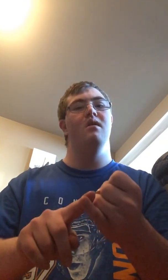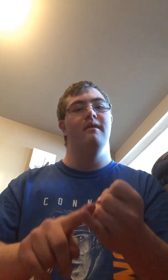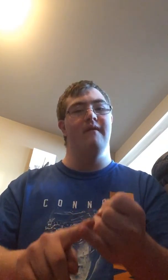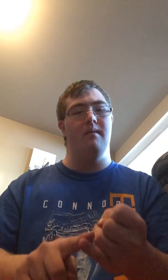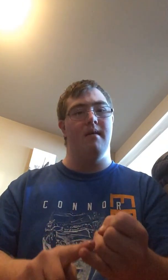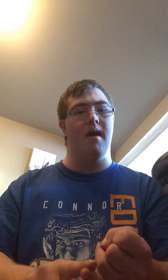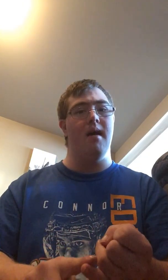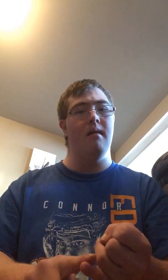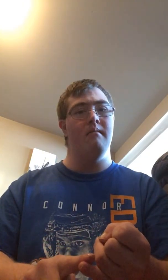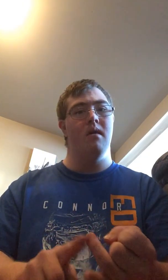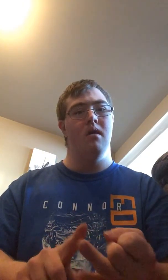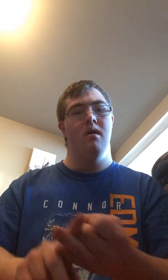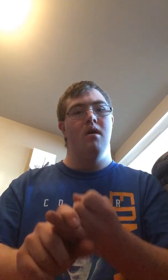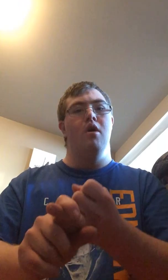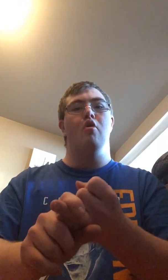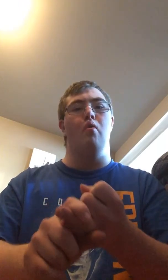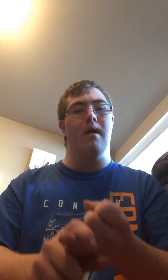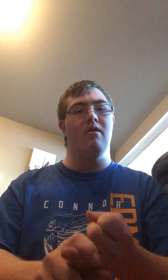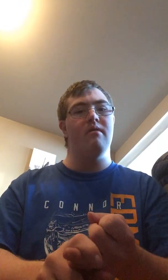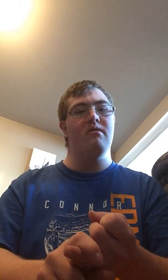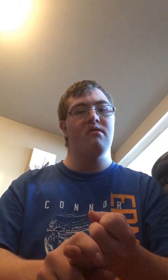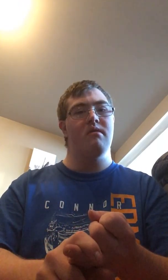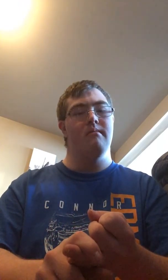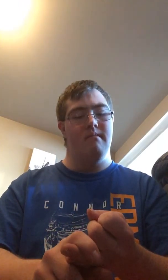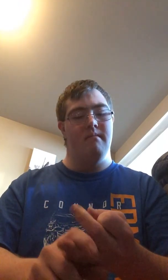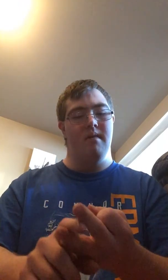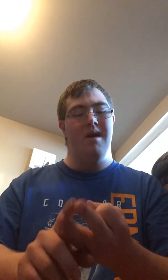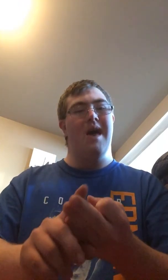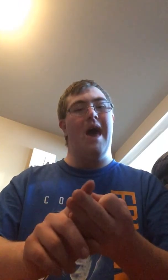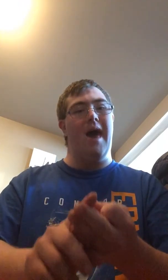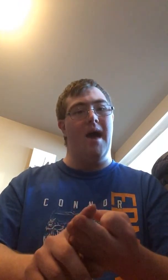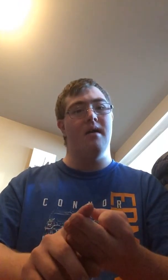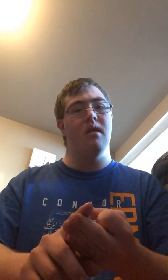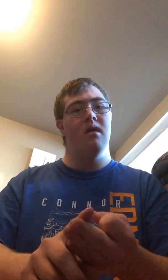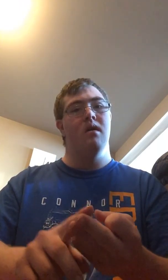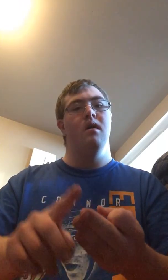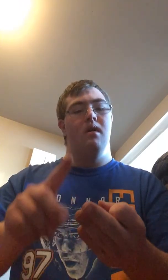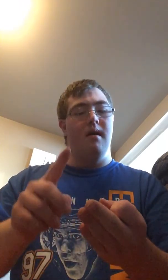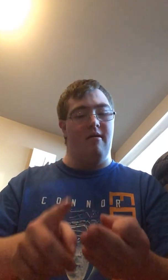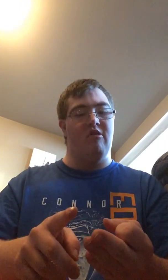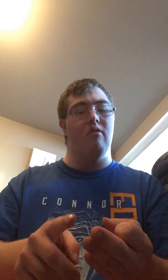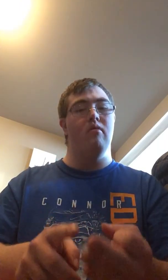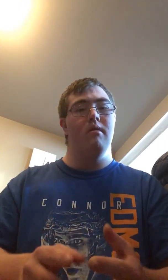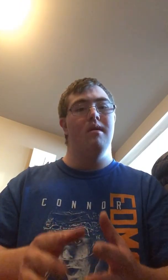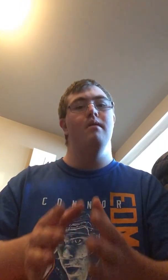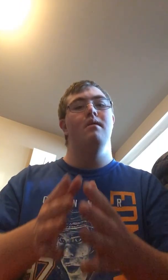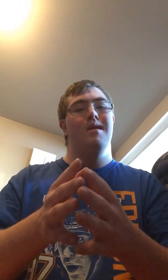K, coagulants, and also it